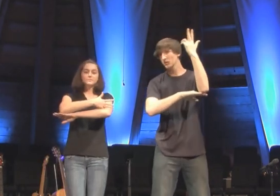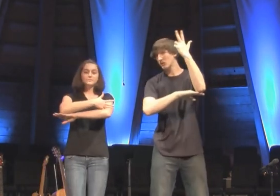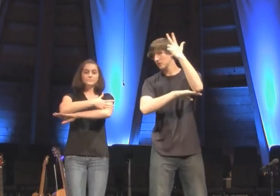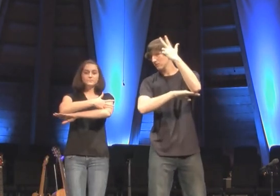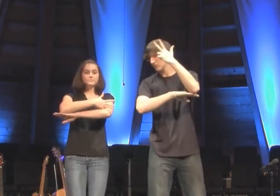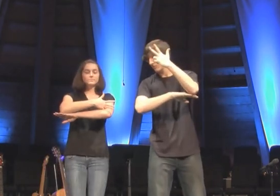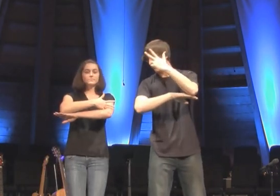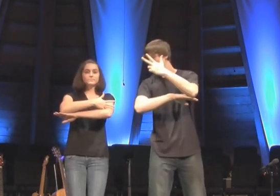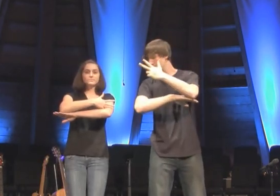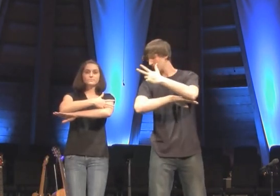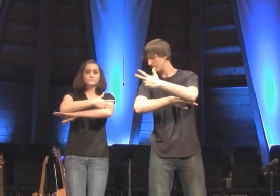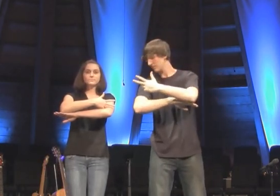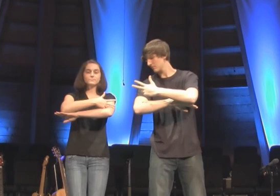days later